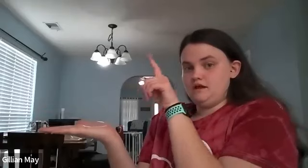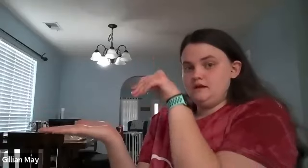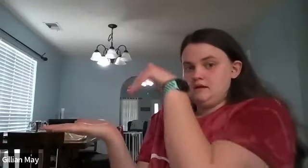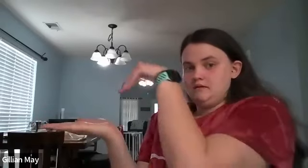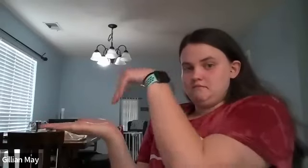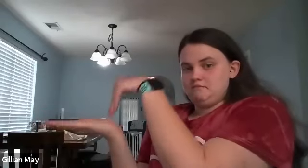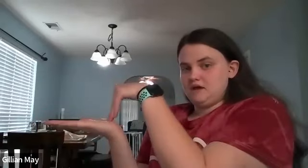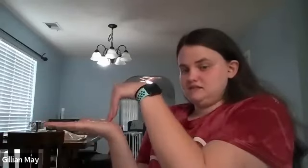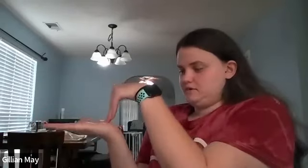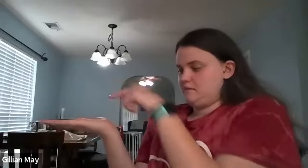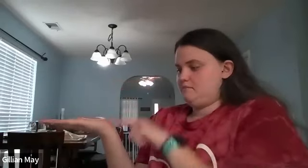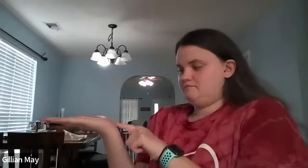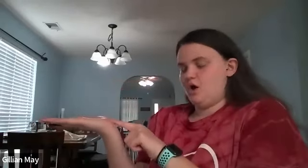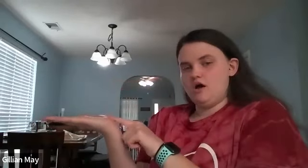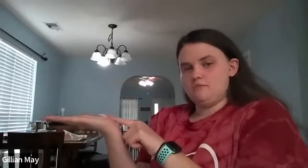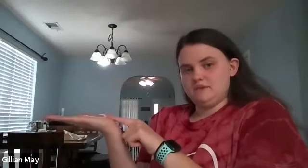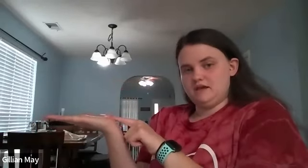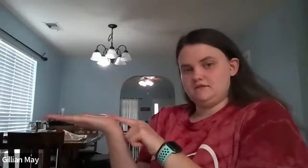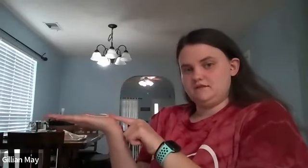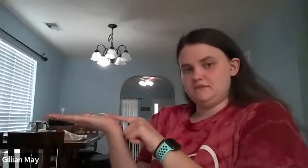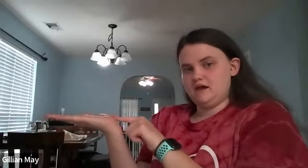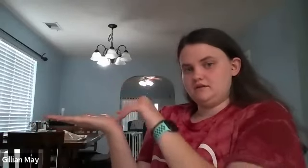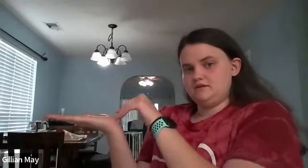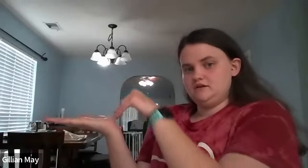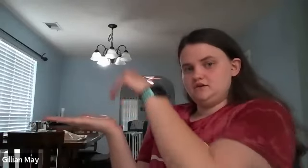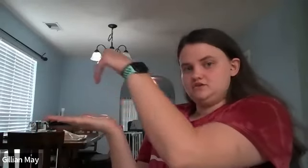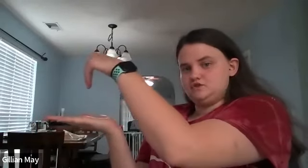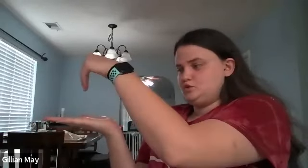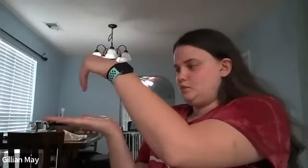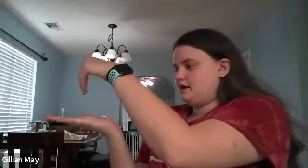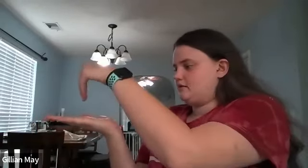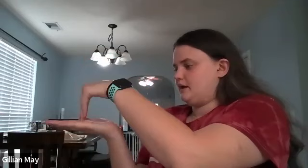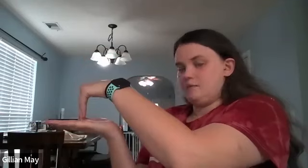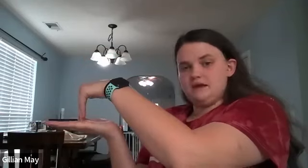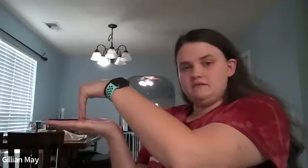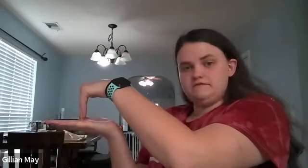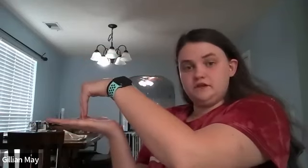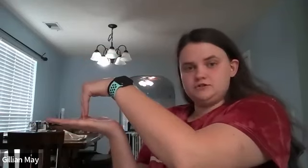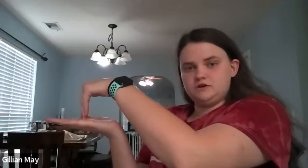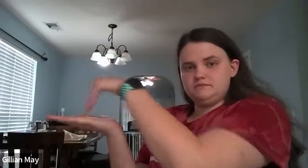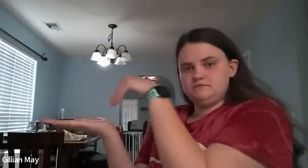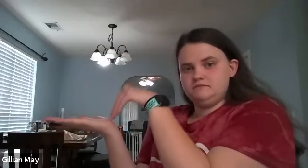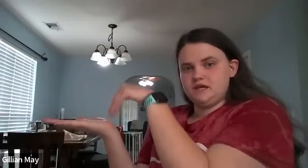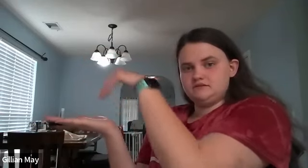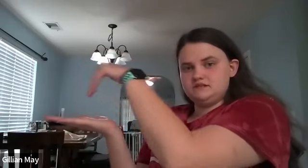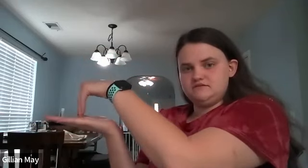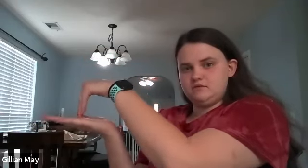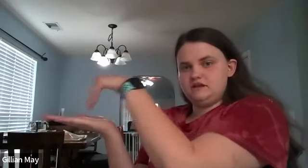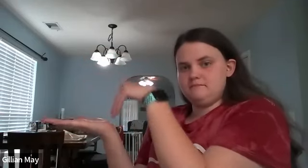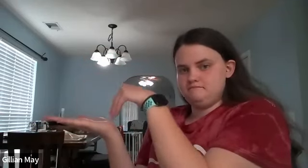1, bouncing from the palm of my hand, like the back, to where my fingers start, bouncing forward. Yeah,